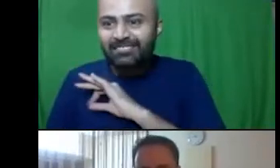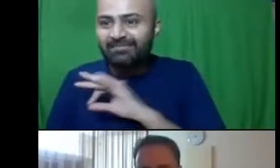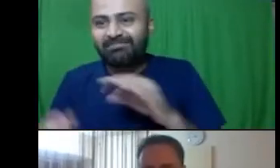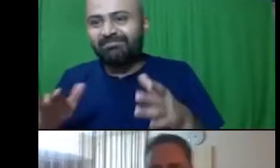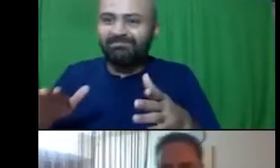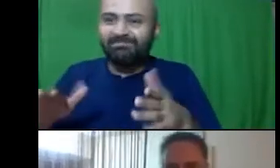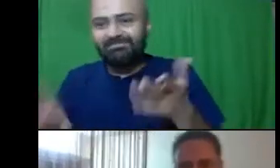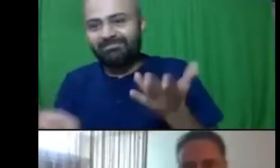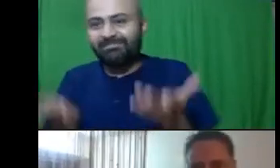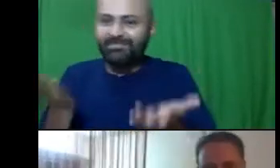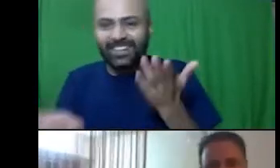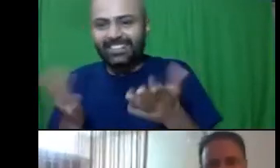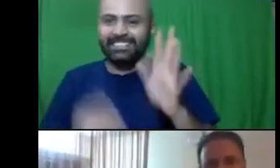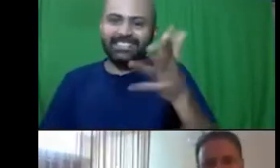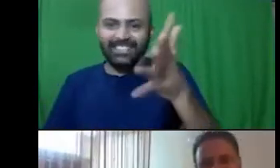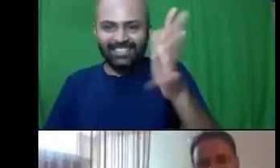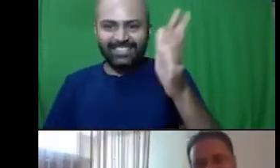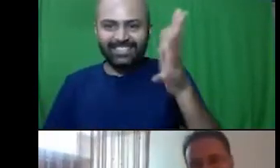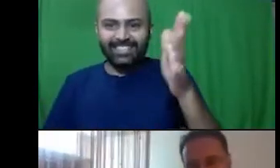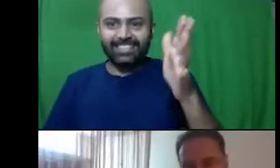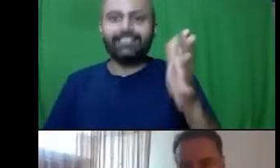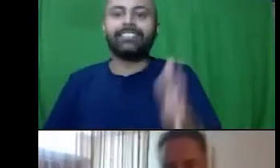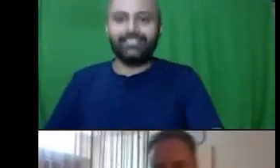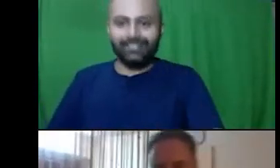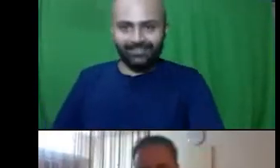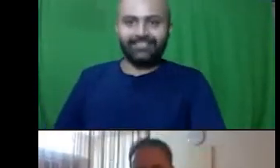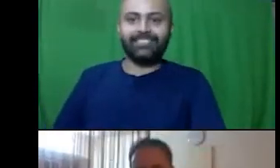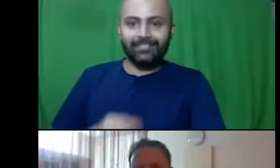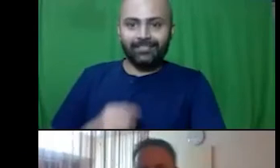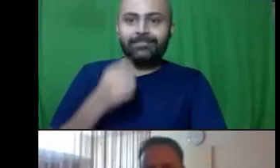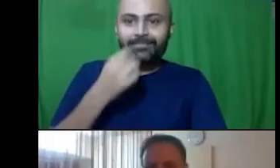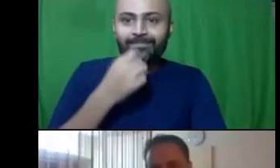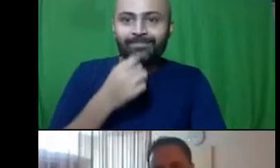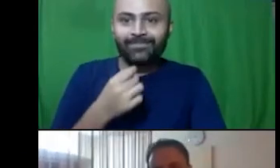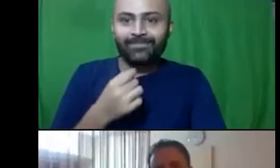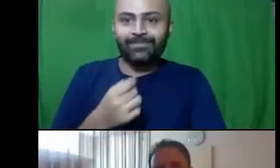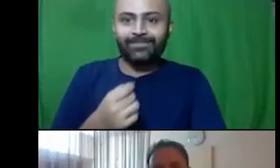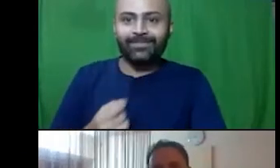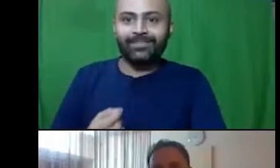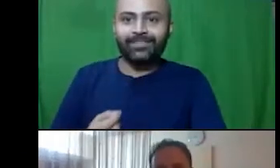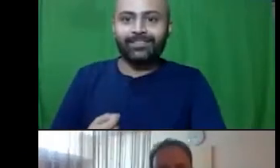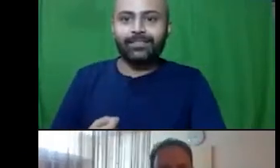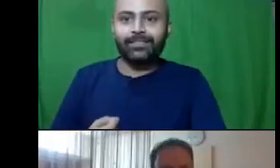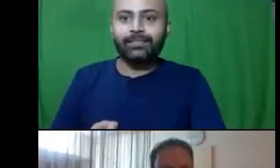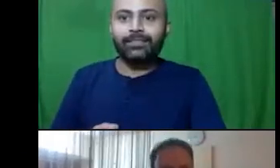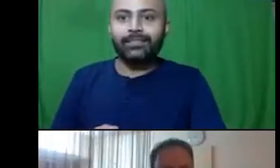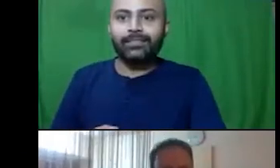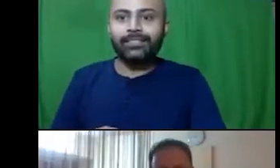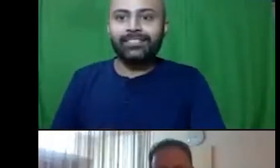Do you like Facebook? Maybe no. Okay.